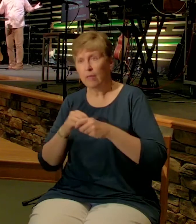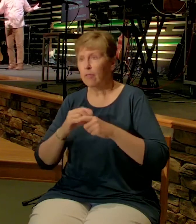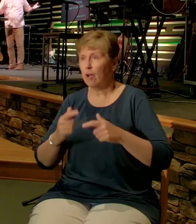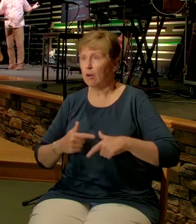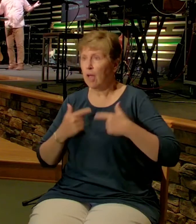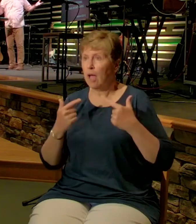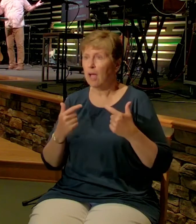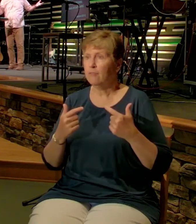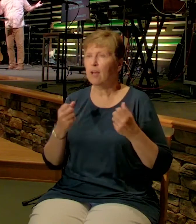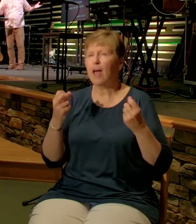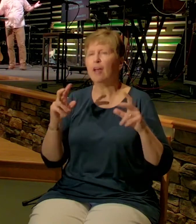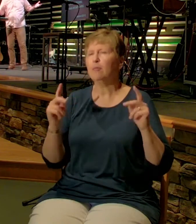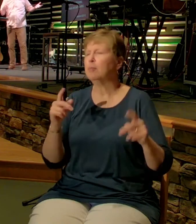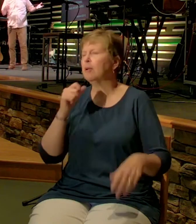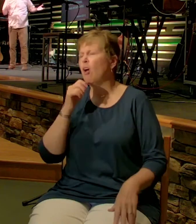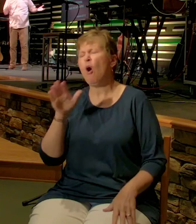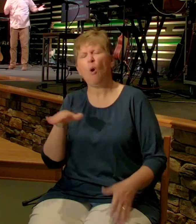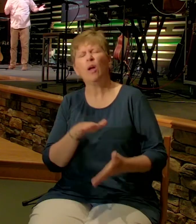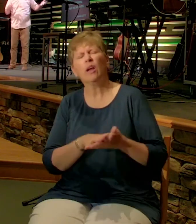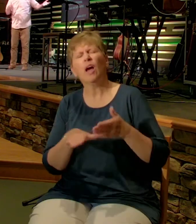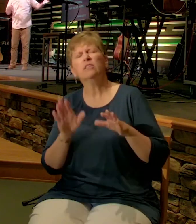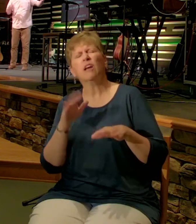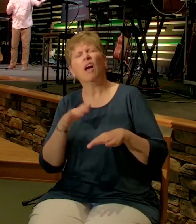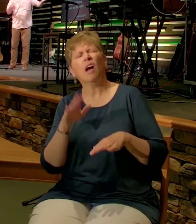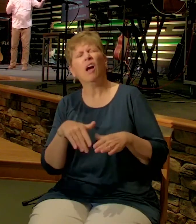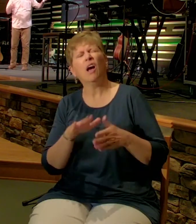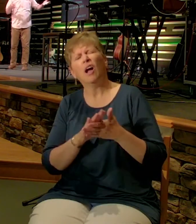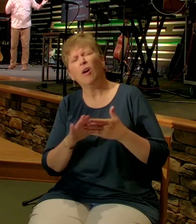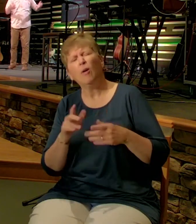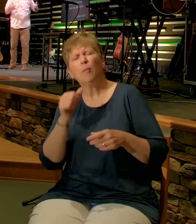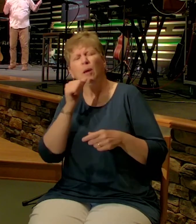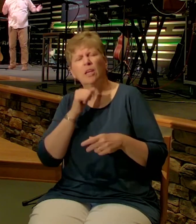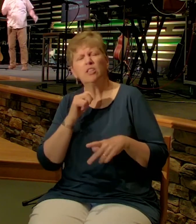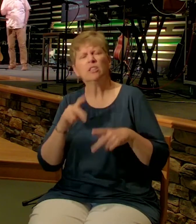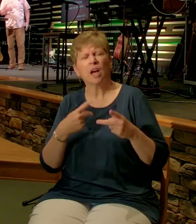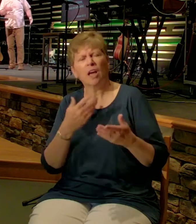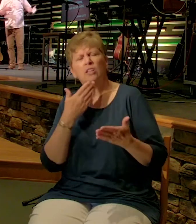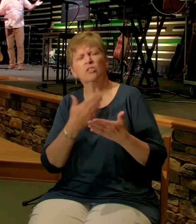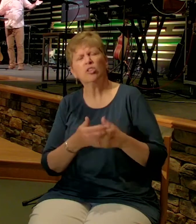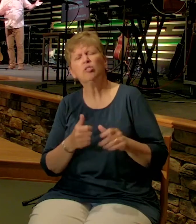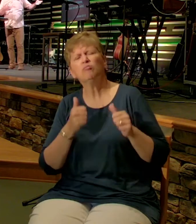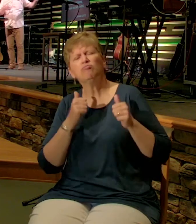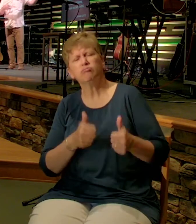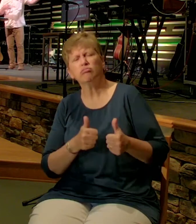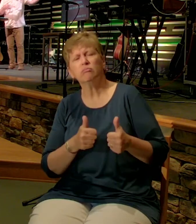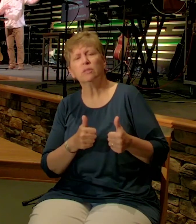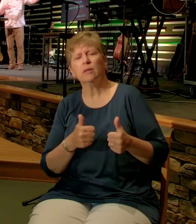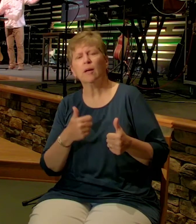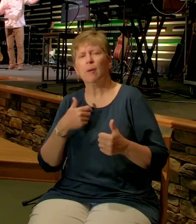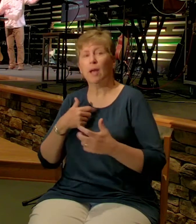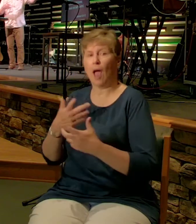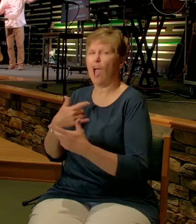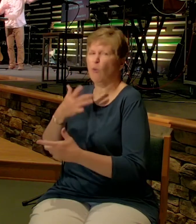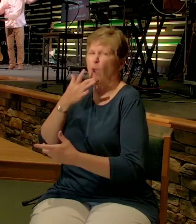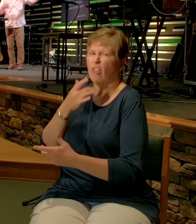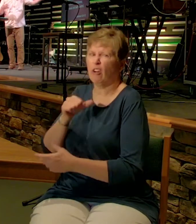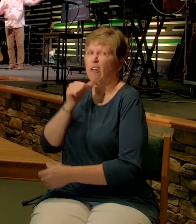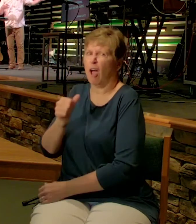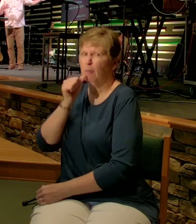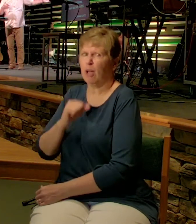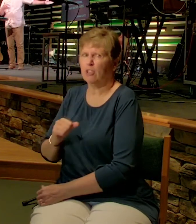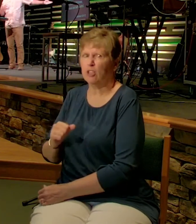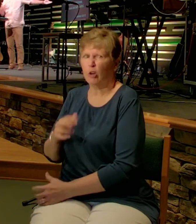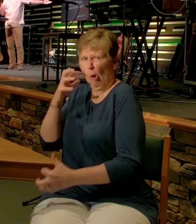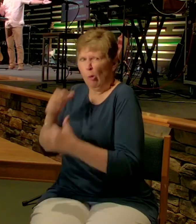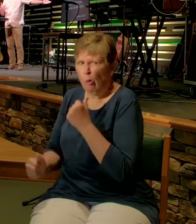people who are going, you know, those things are nice, patience, kindness, and goodness, but, you know, I'm really aiming to be impatient, cruel,